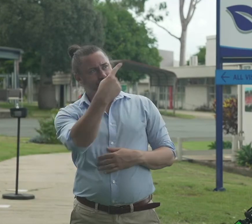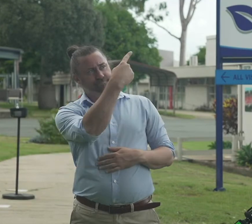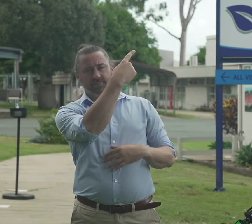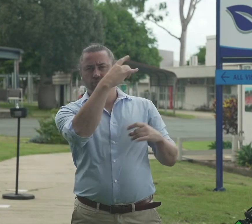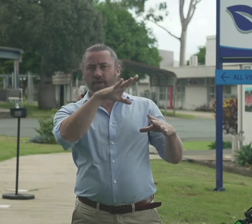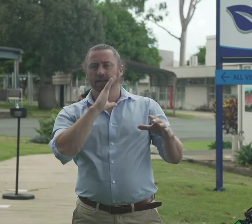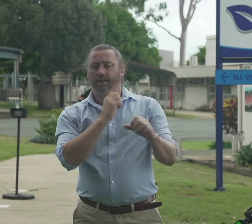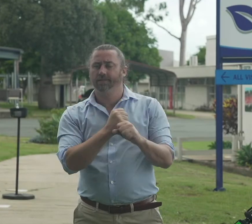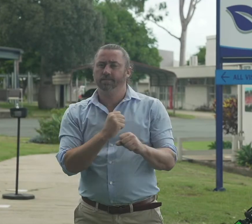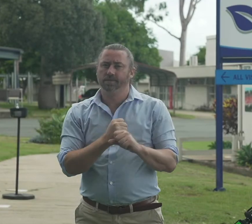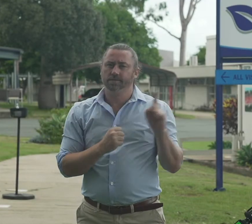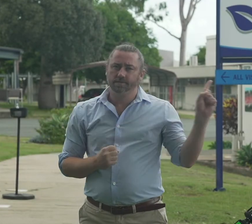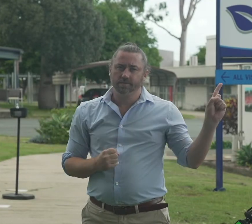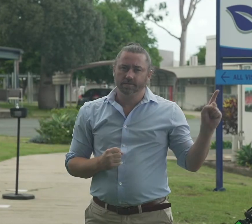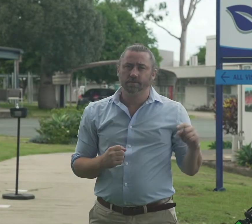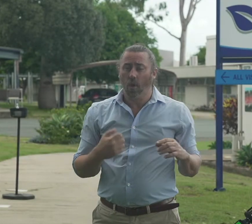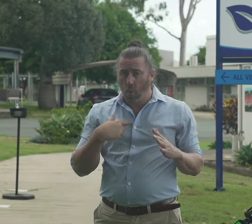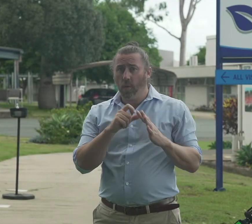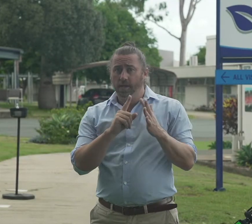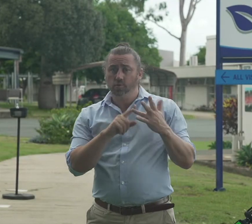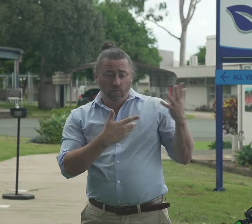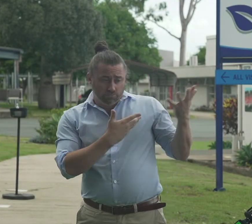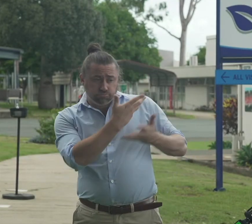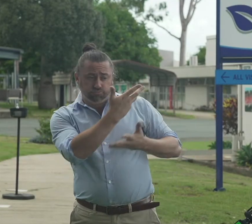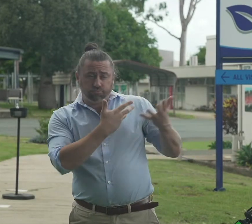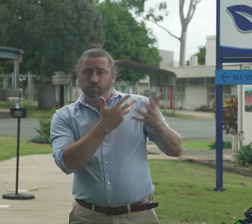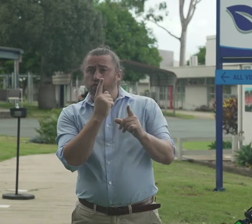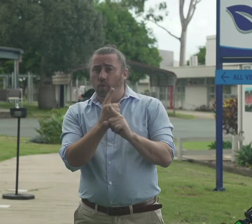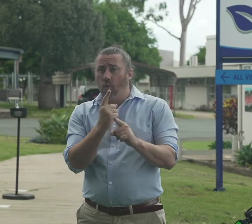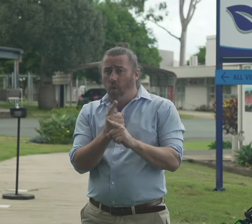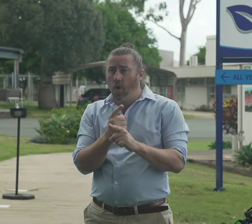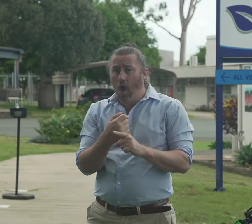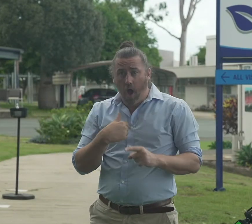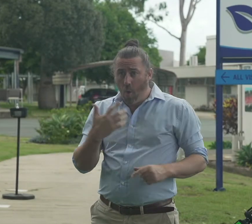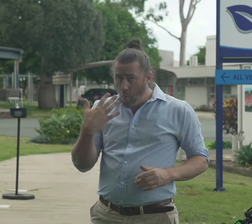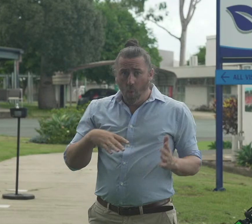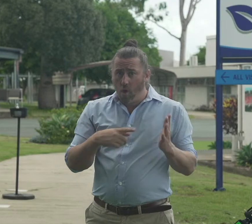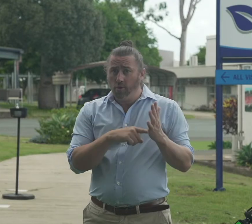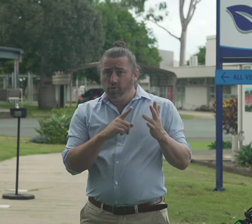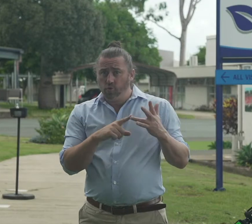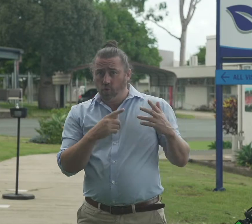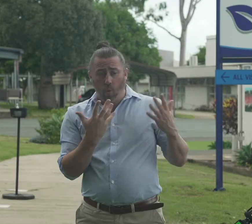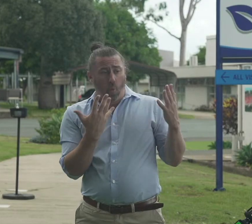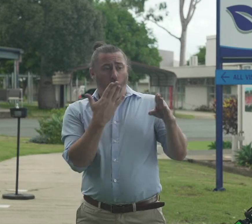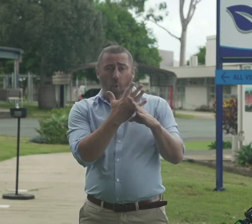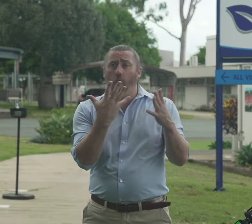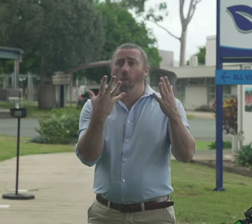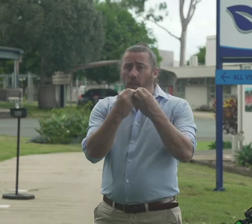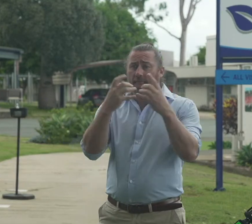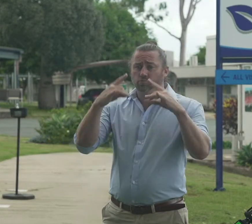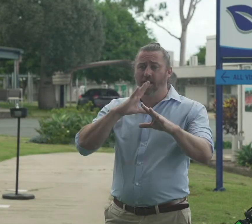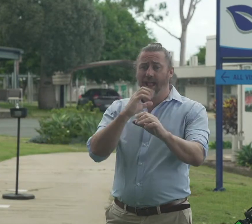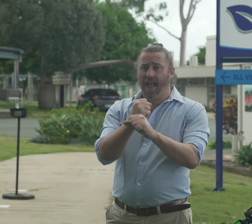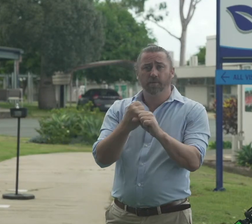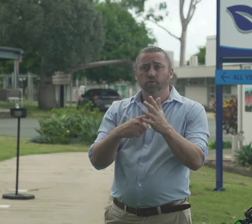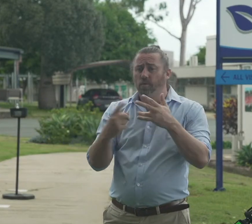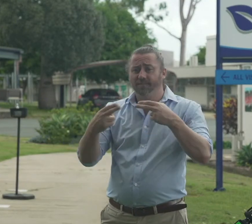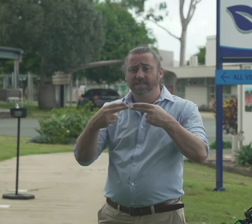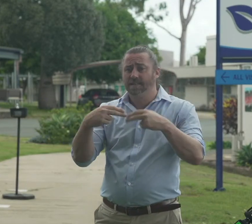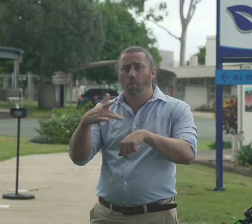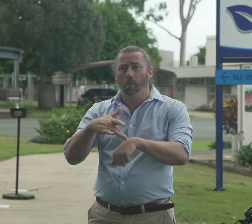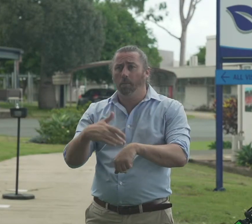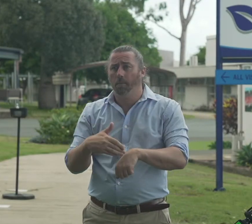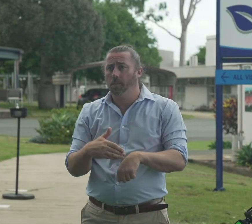facilities, although we are sharing information with the Commonwealth, and we do want to collaboratively sort this issue out. We need to sort this out because it's